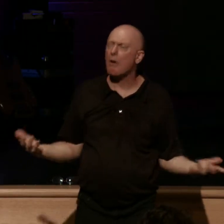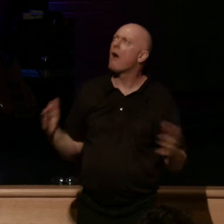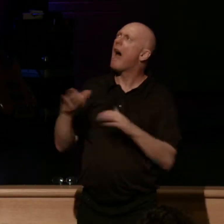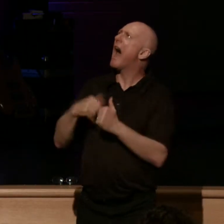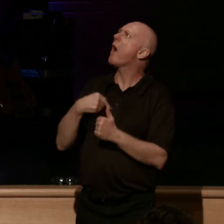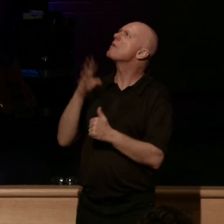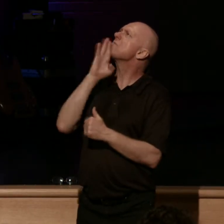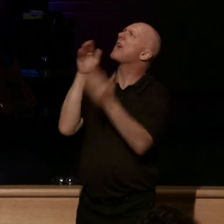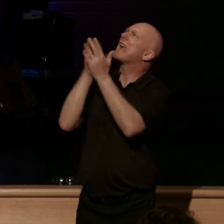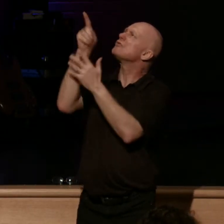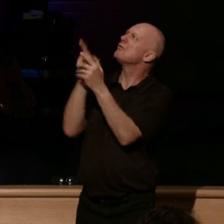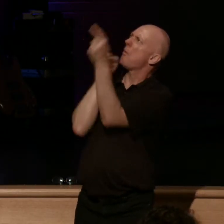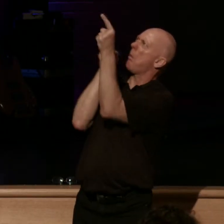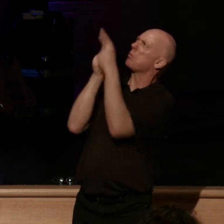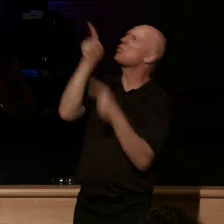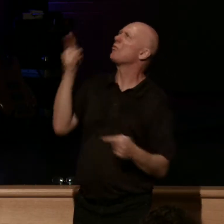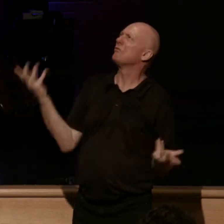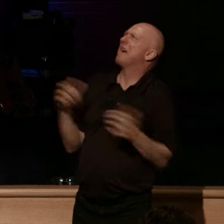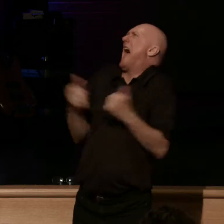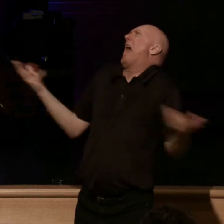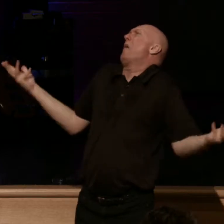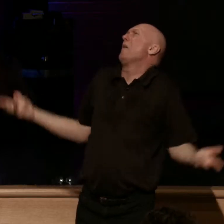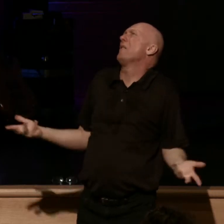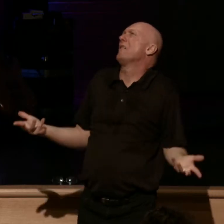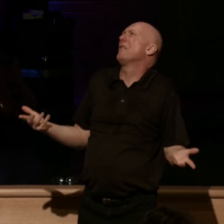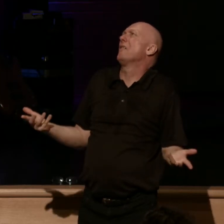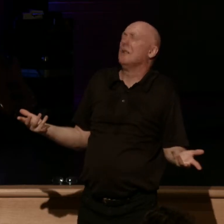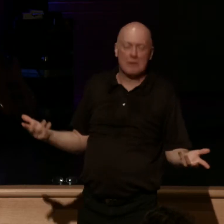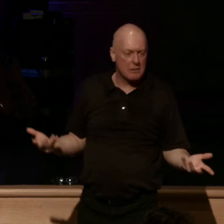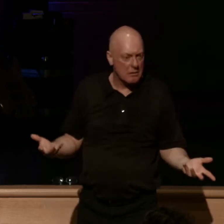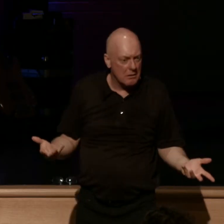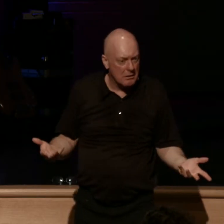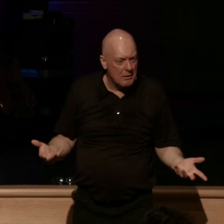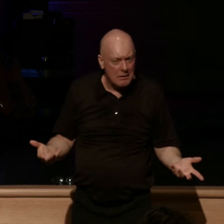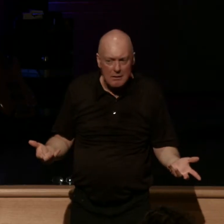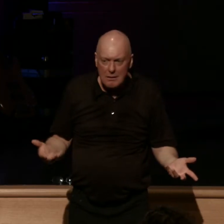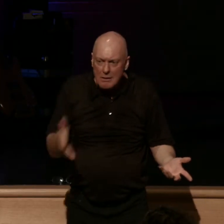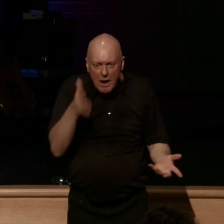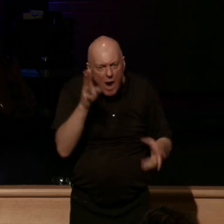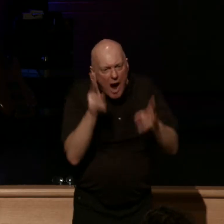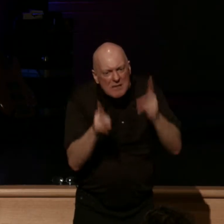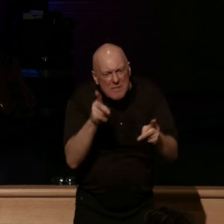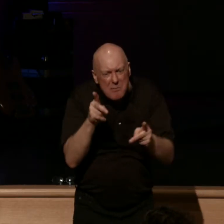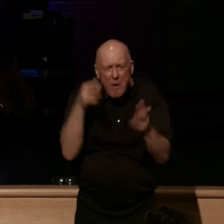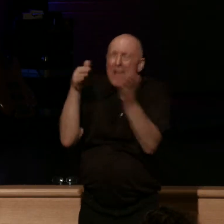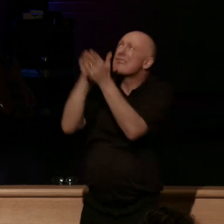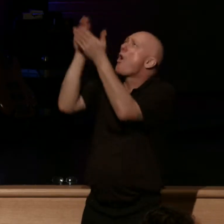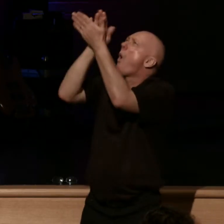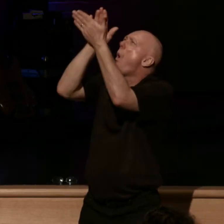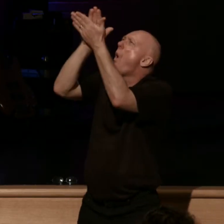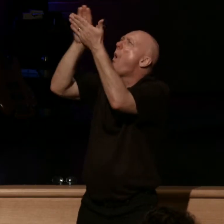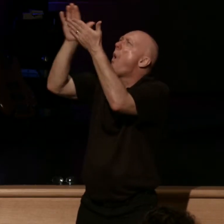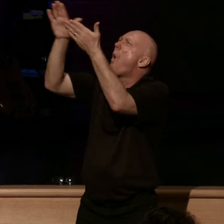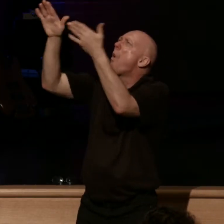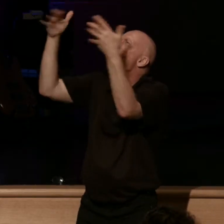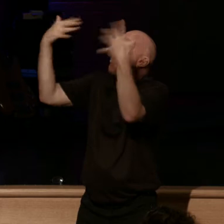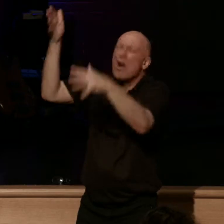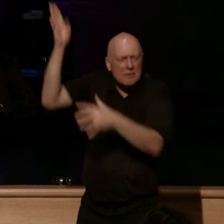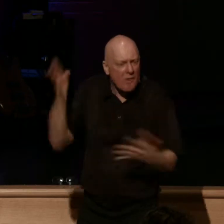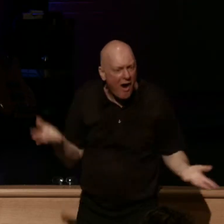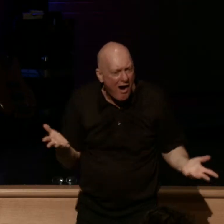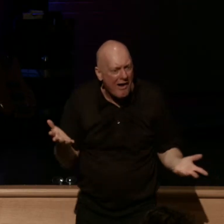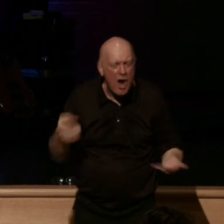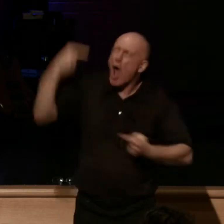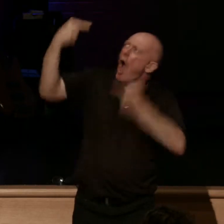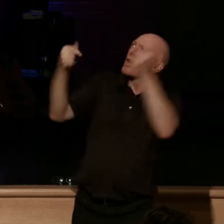spoken against you, God? This is all the argumentation of God's people against a holy, righteous, and awesome God. Again,